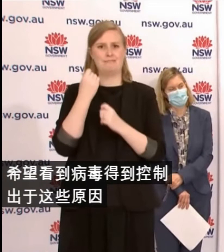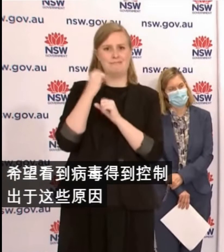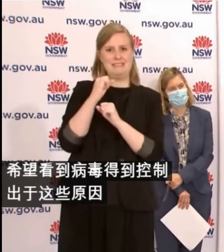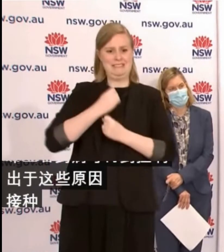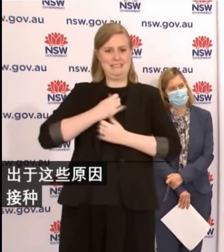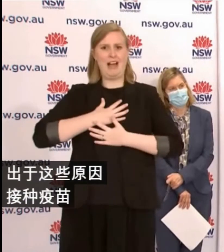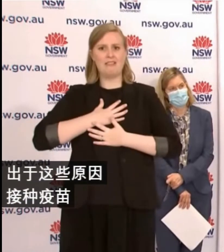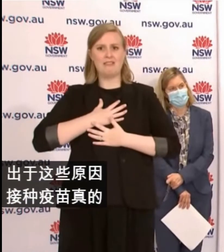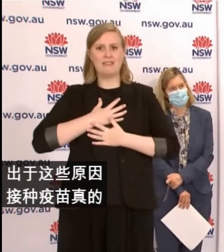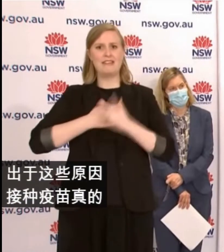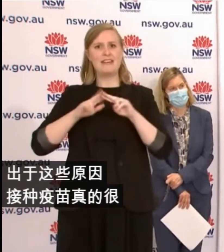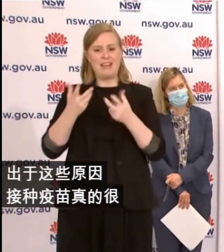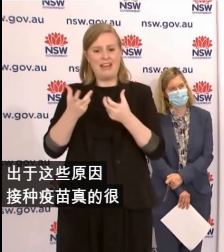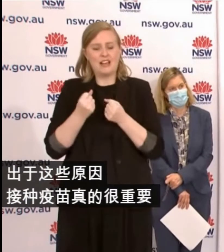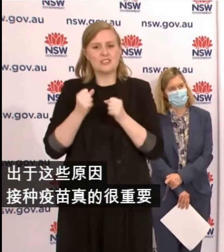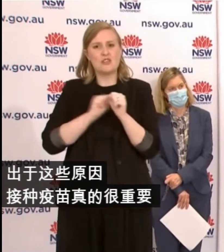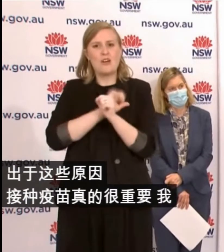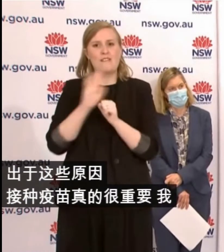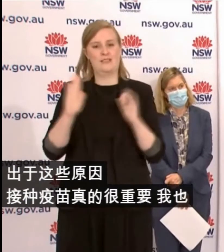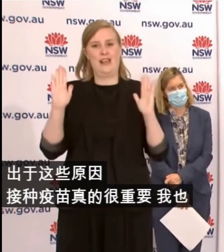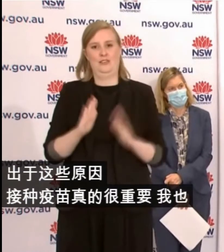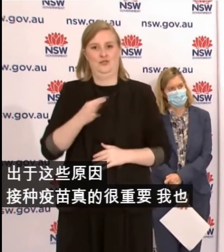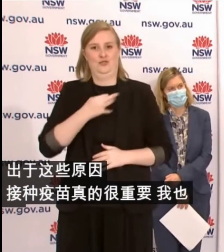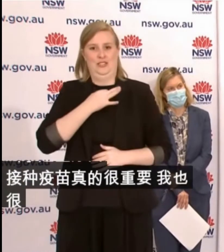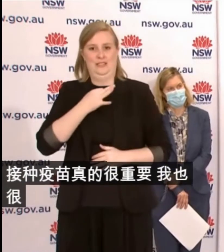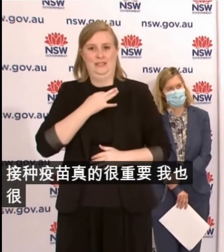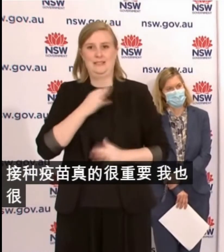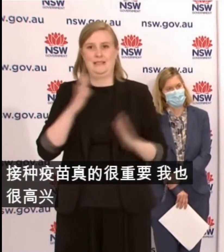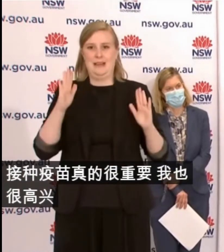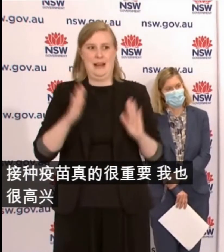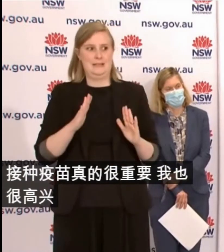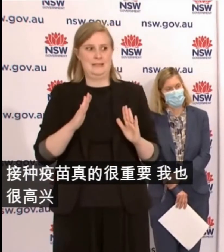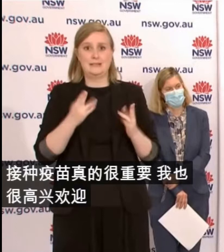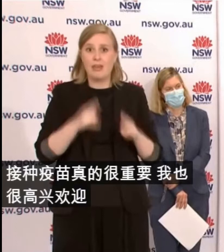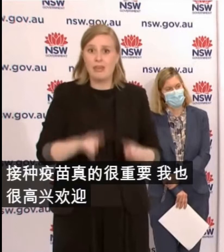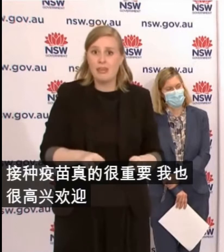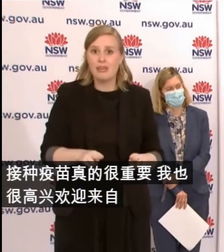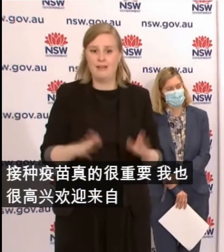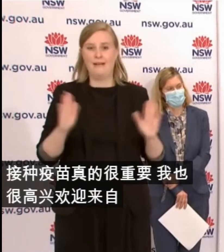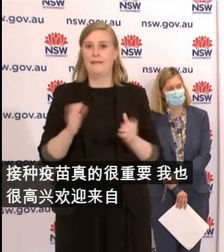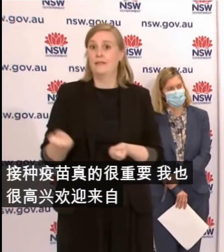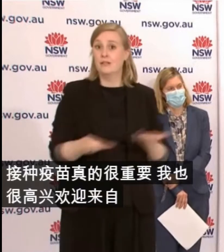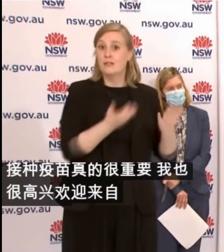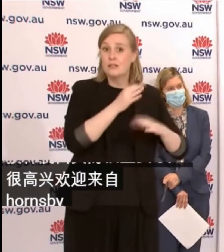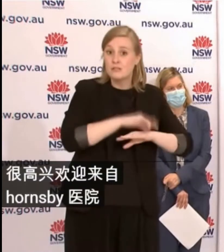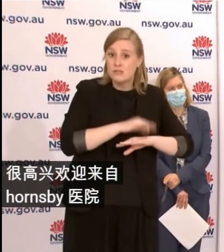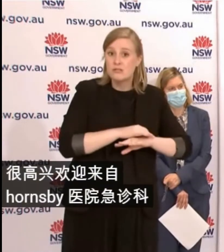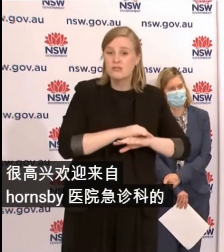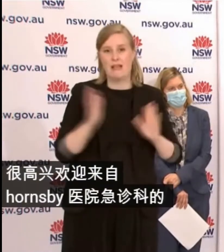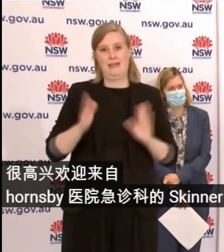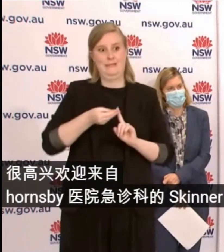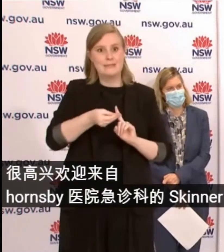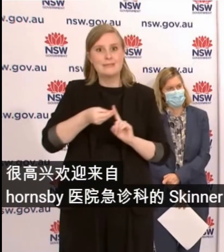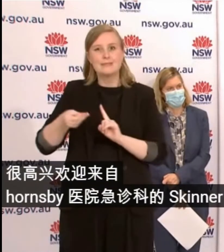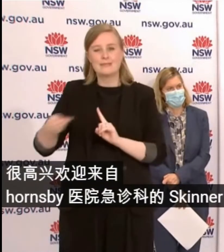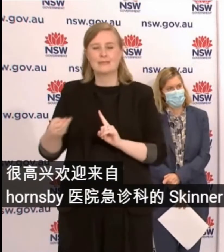really, really important to get vaccinated. I'm also pleased to welcome here Dr. Skinner from Emergency Department of